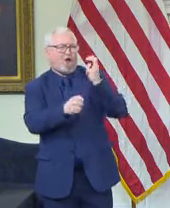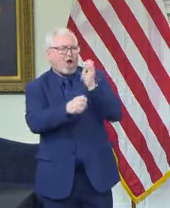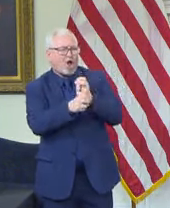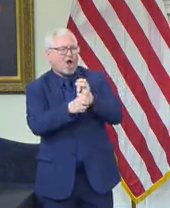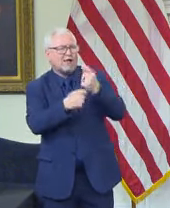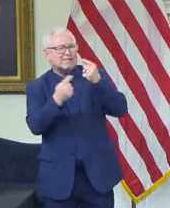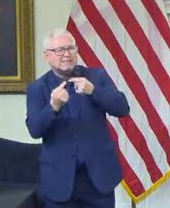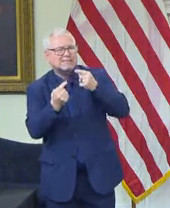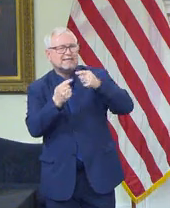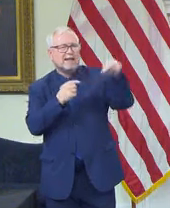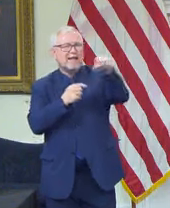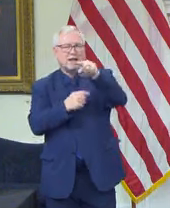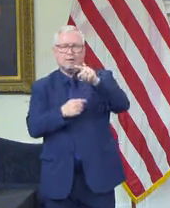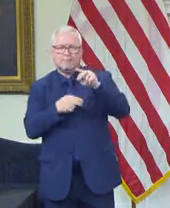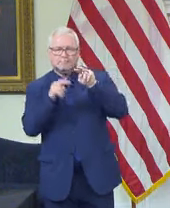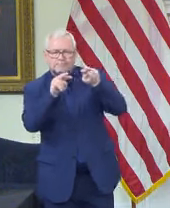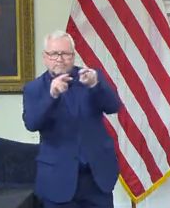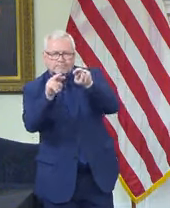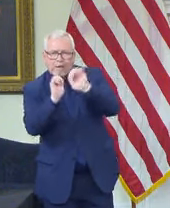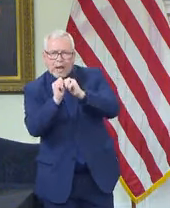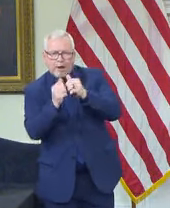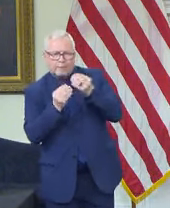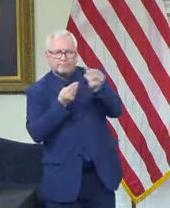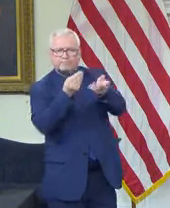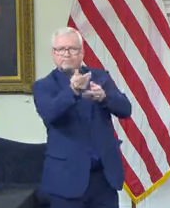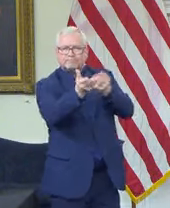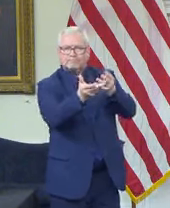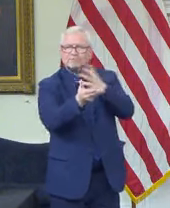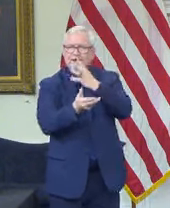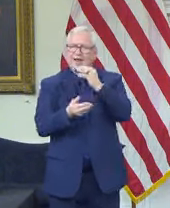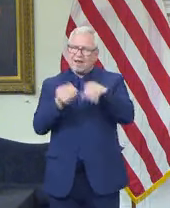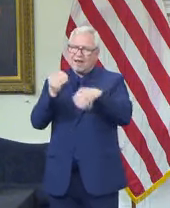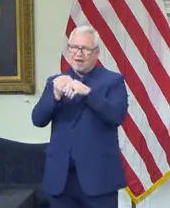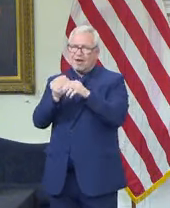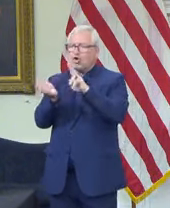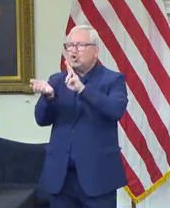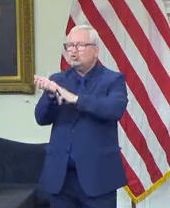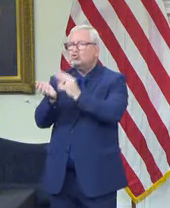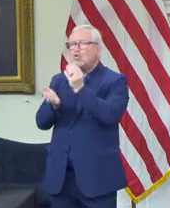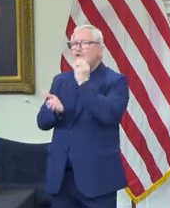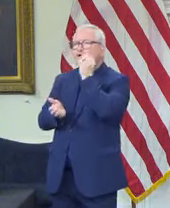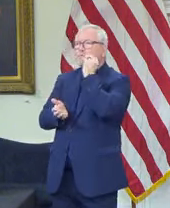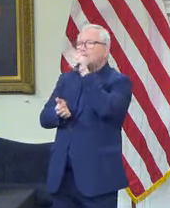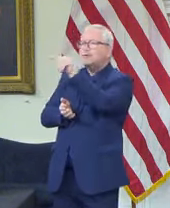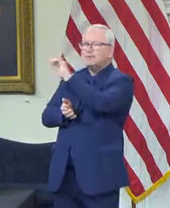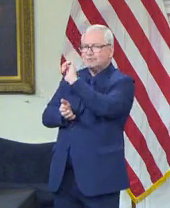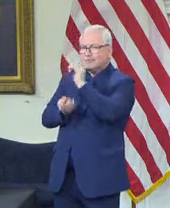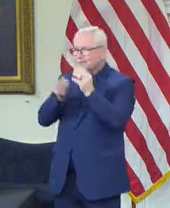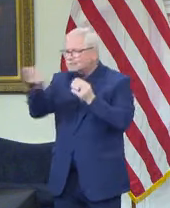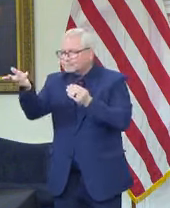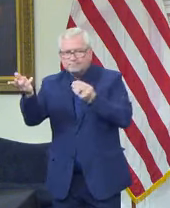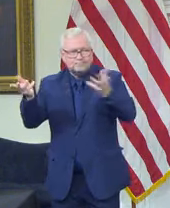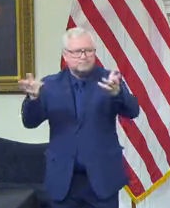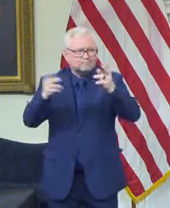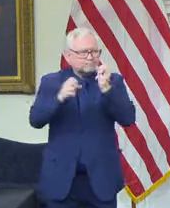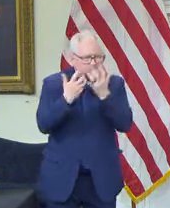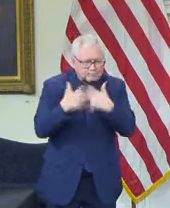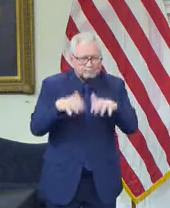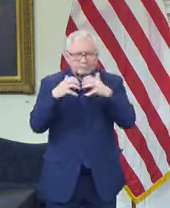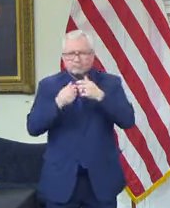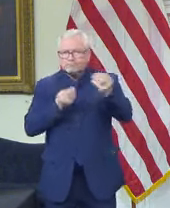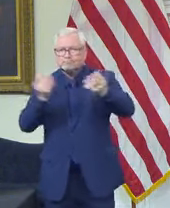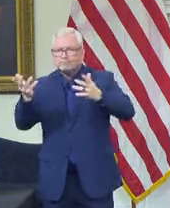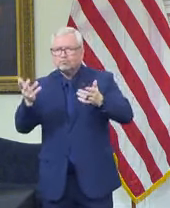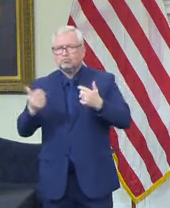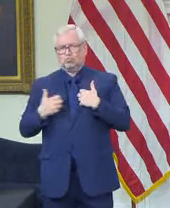homes across the state. And I want to thank Marylanders for heeding the call of public health